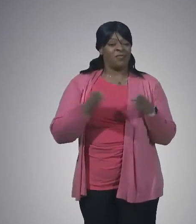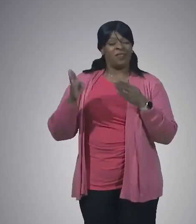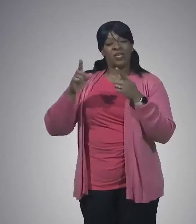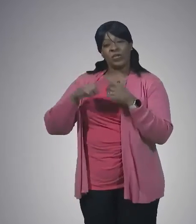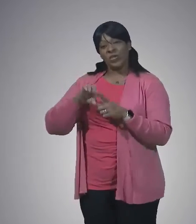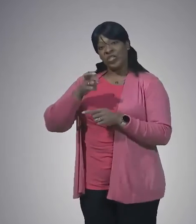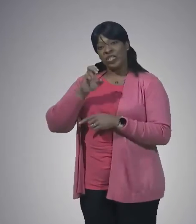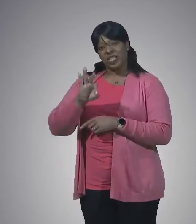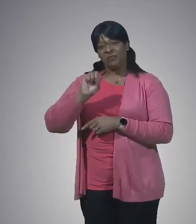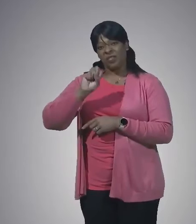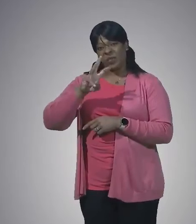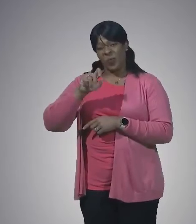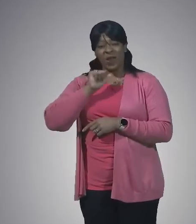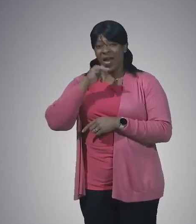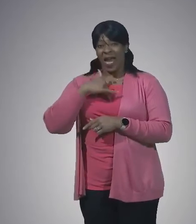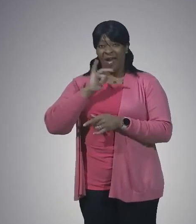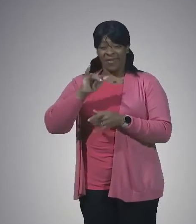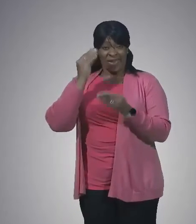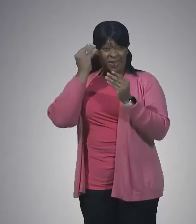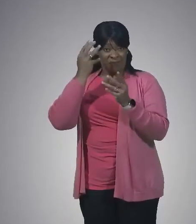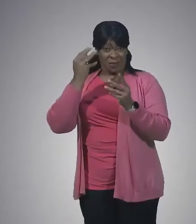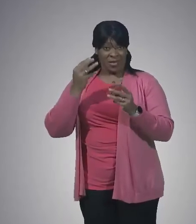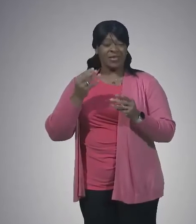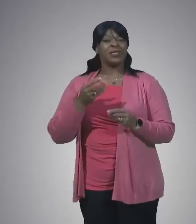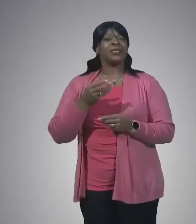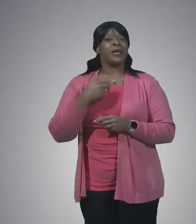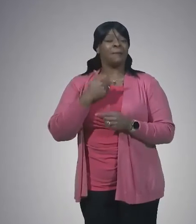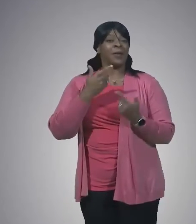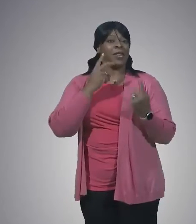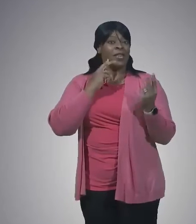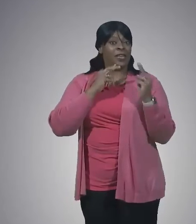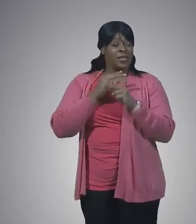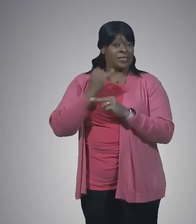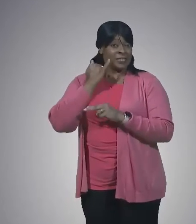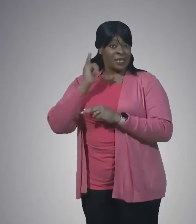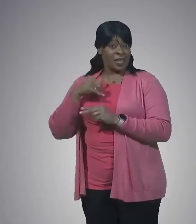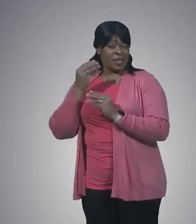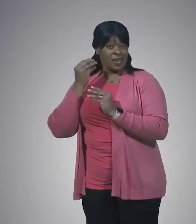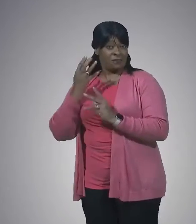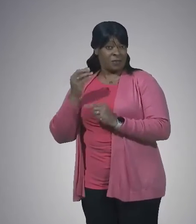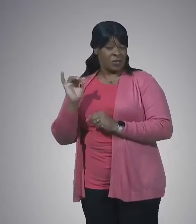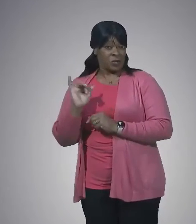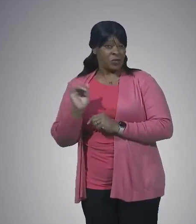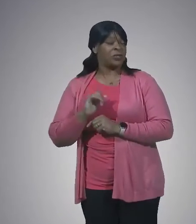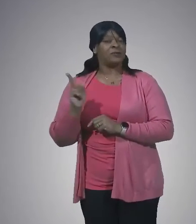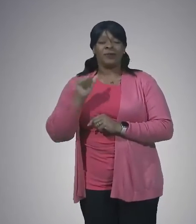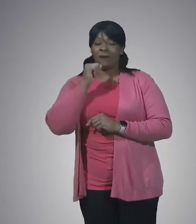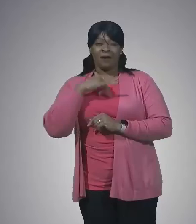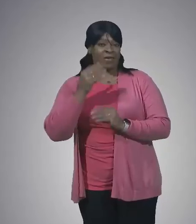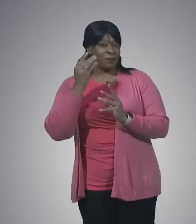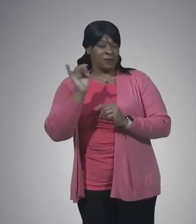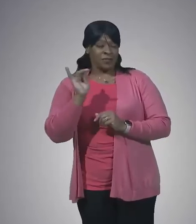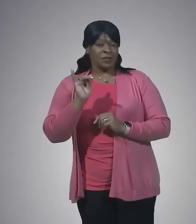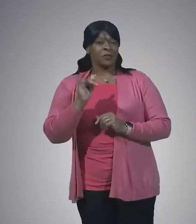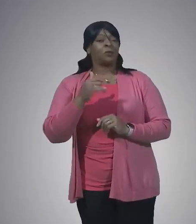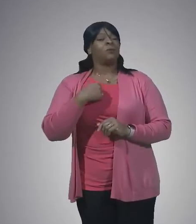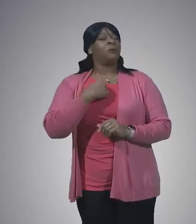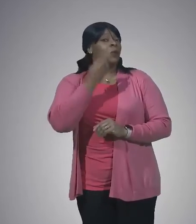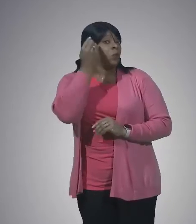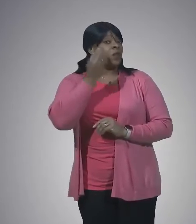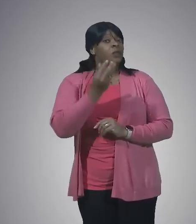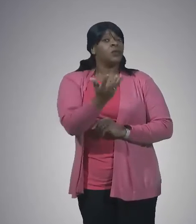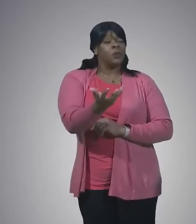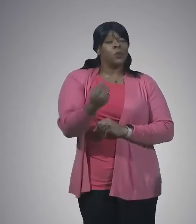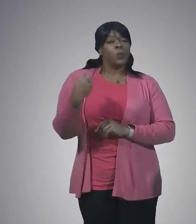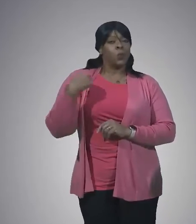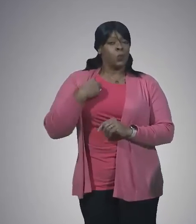Sweat because I don't have that data, and I'm going to look and see if she has it either. She doesn't. What I will tell you is that we've